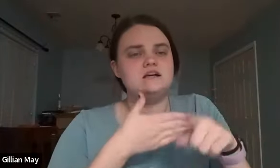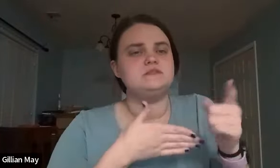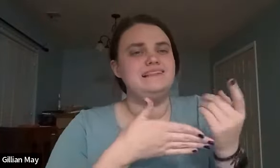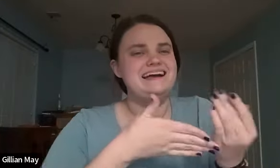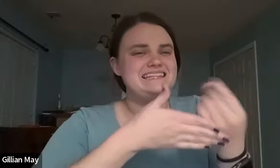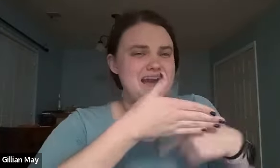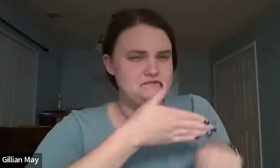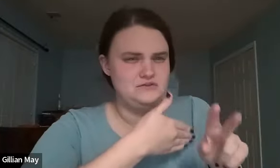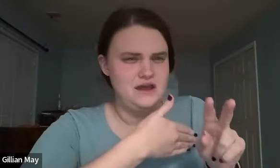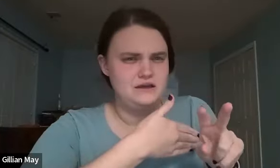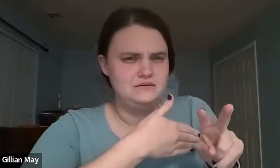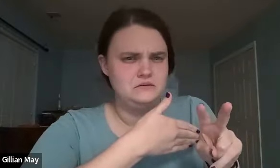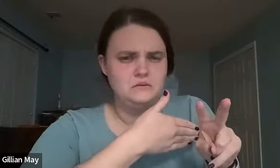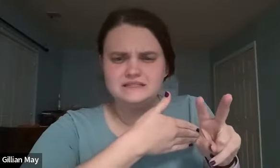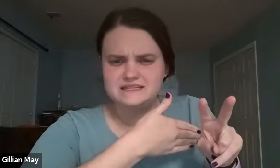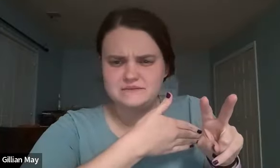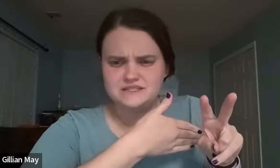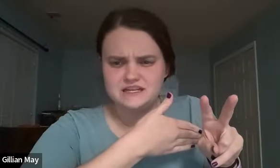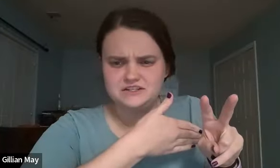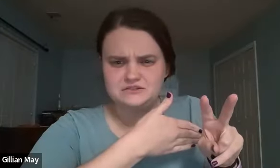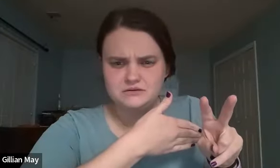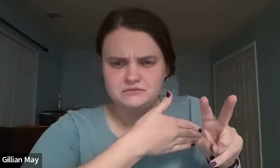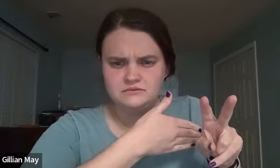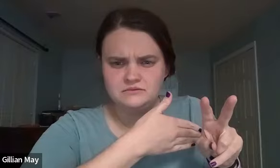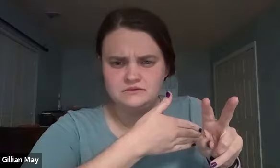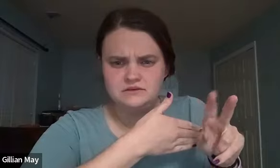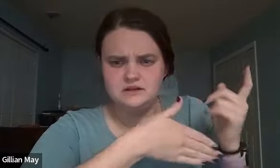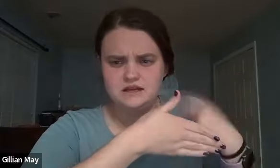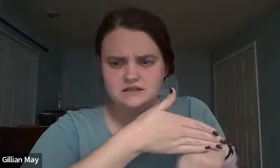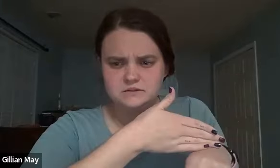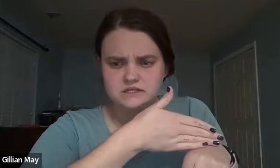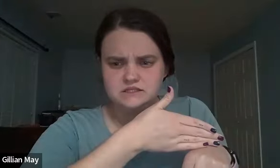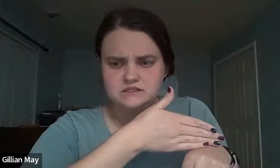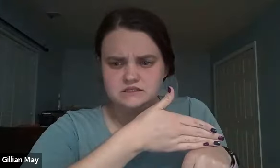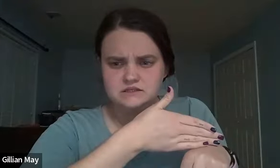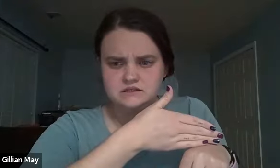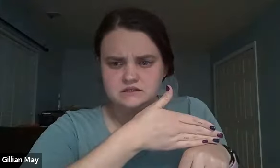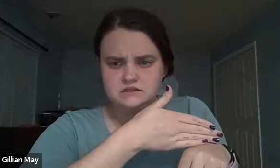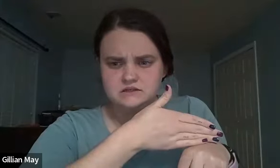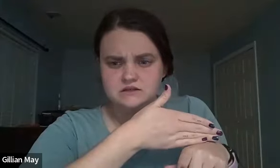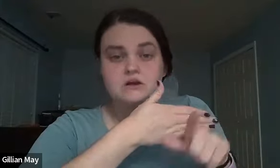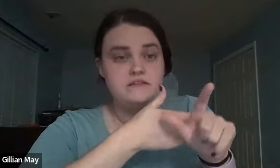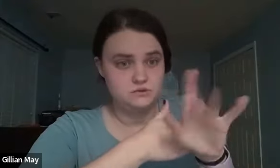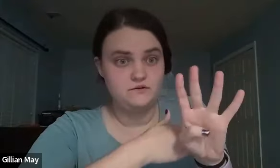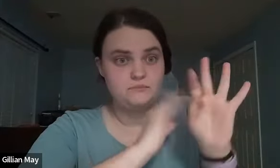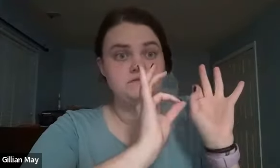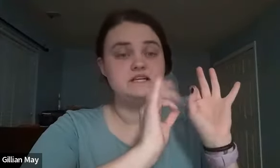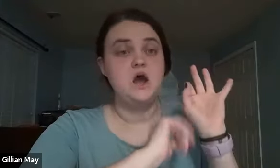but the class after that. What day is that, Miss Katie? Do you know? Not next week's. Okay, the 24th. Perfect. On